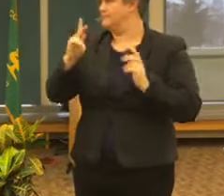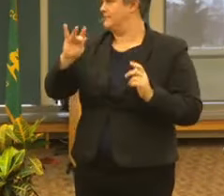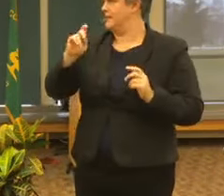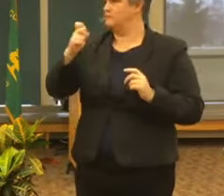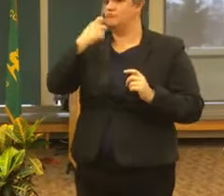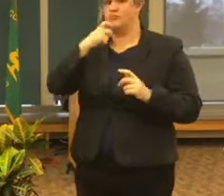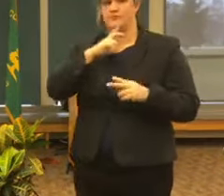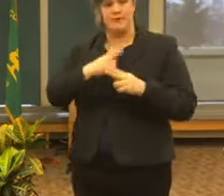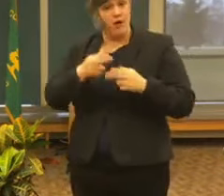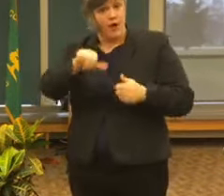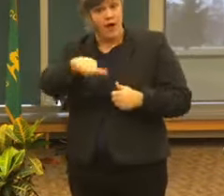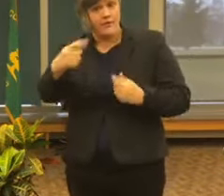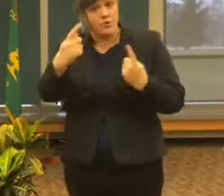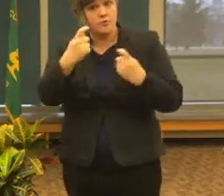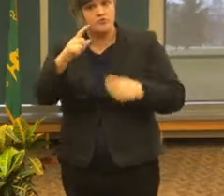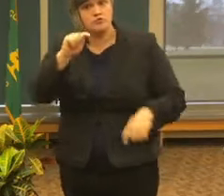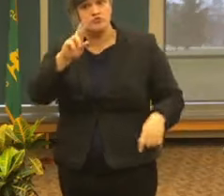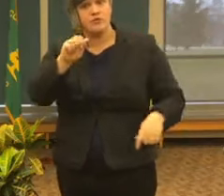Anything else, Tracy?